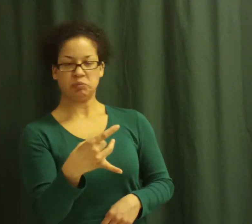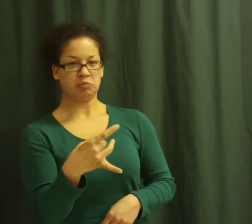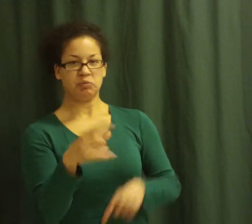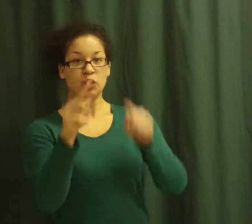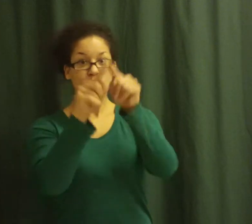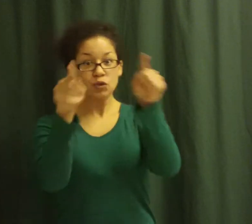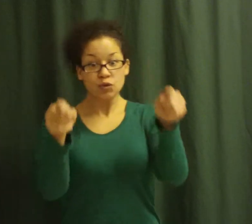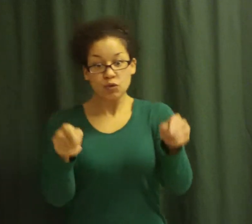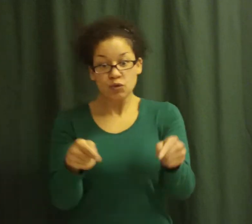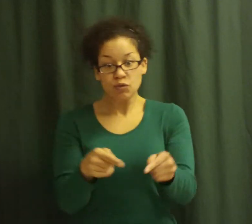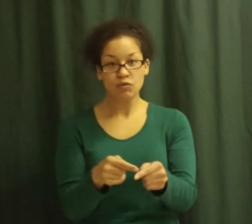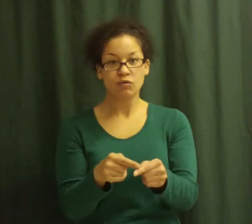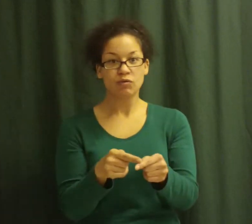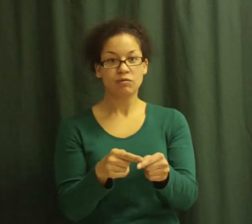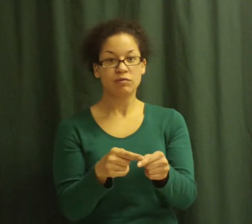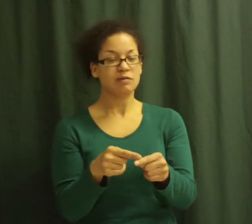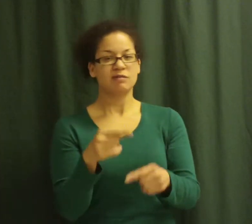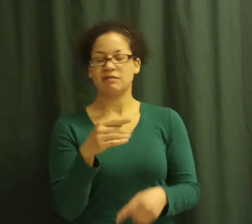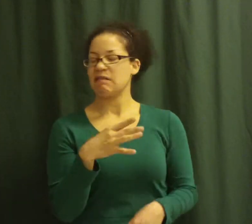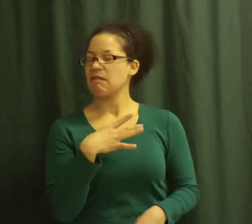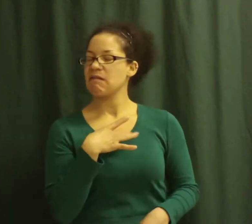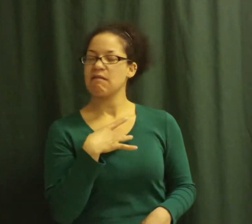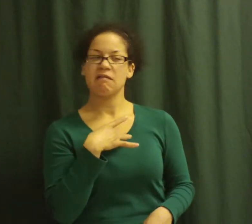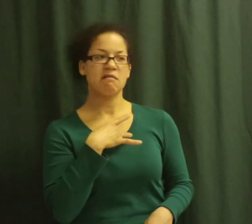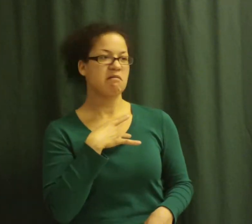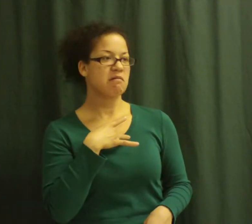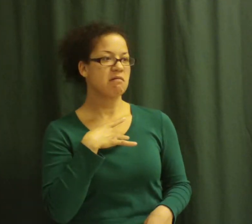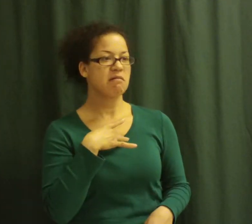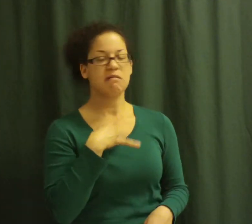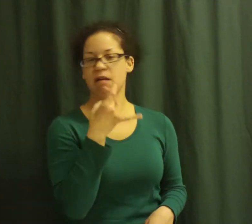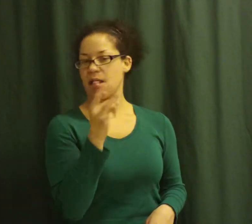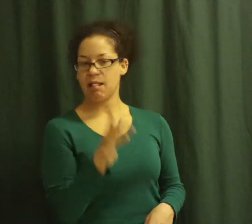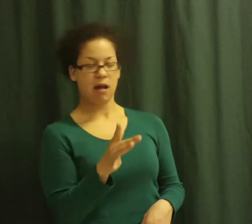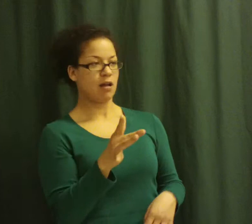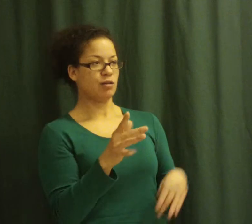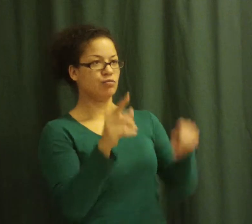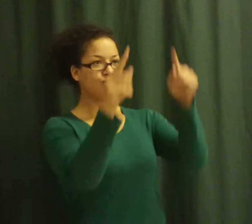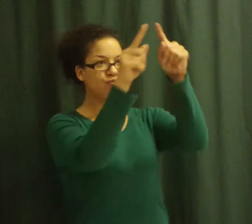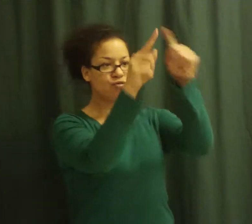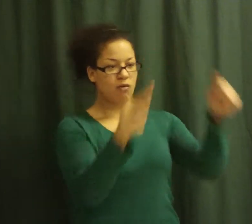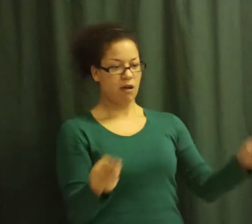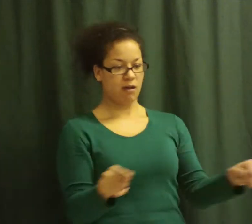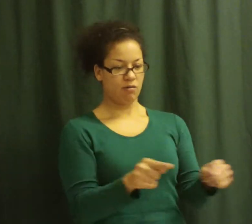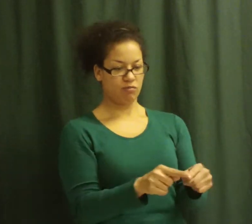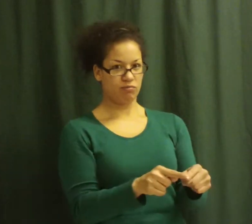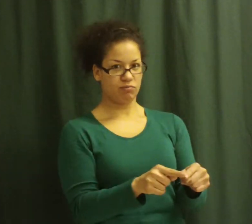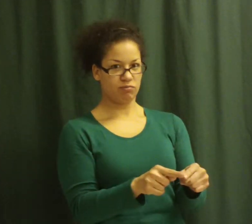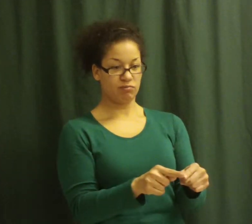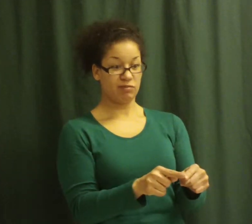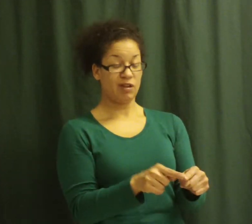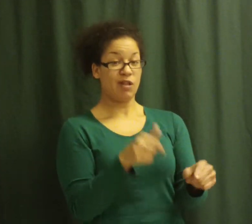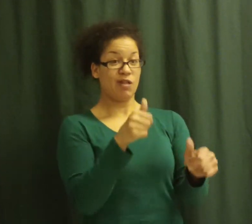the triangles. The triangles do not like the